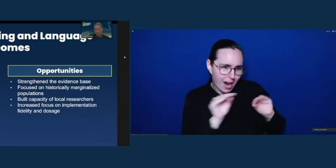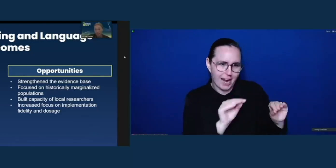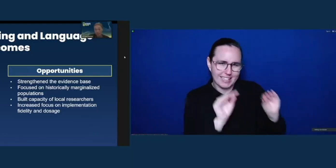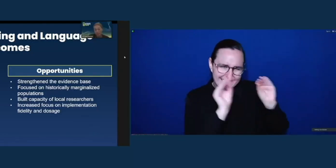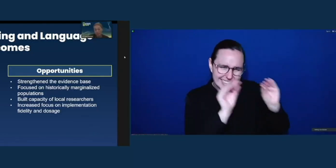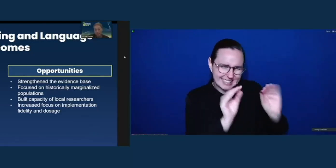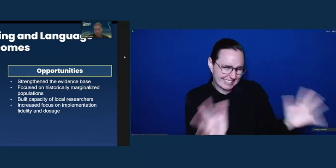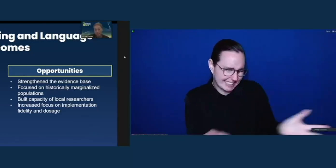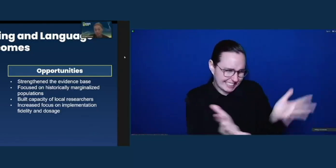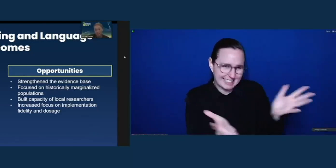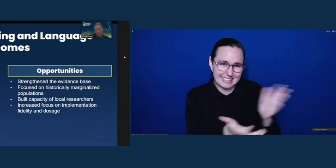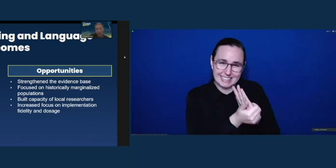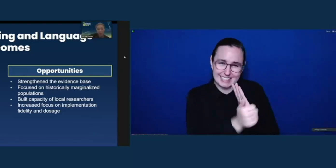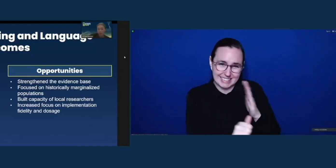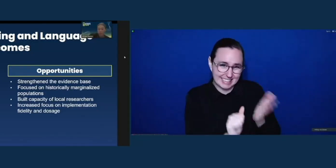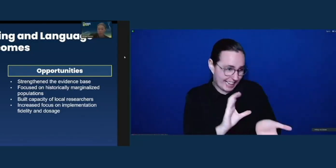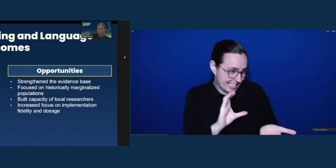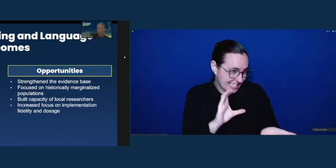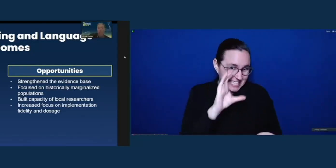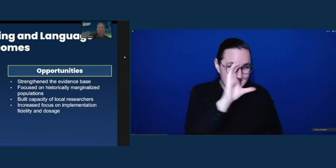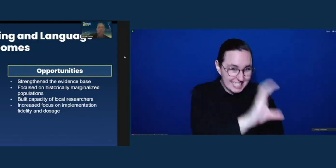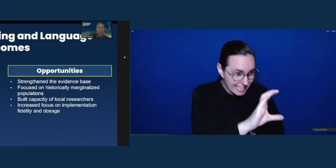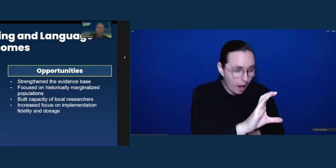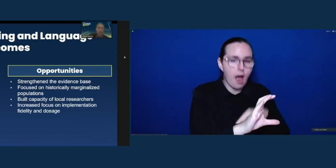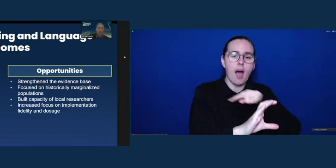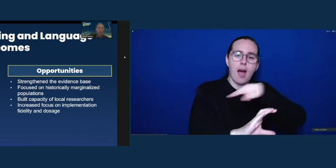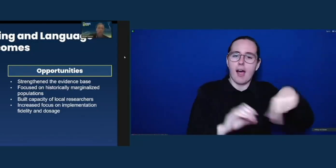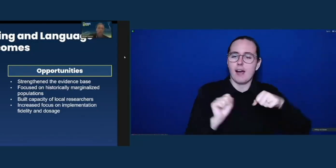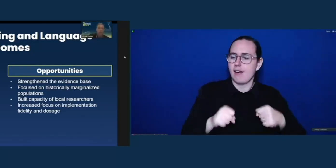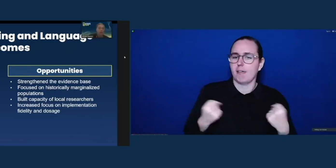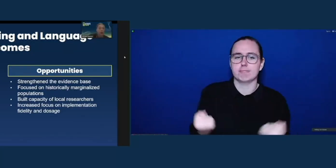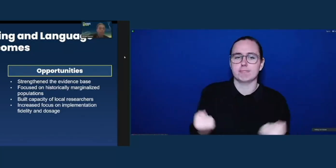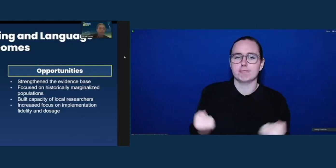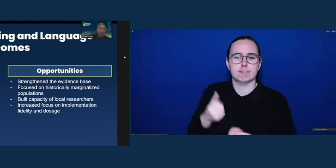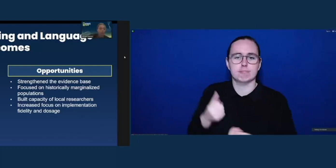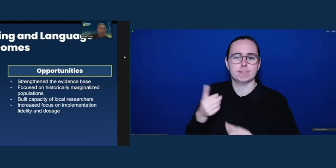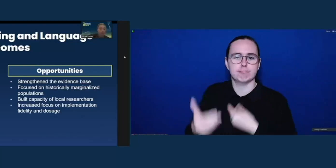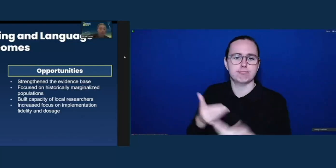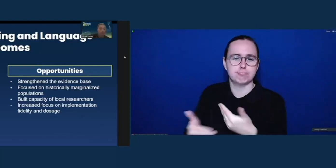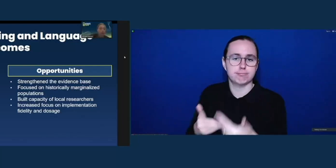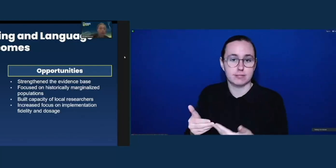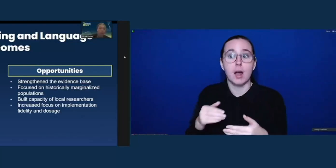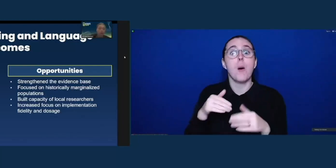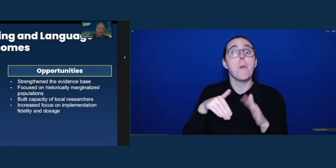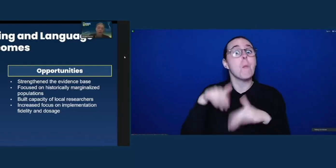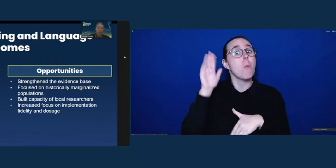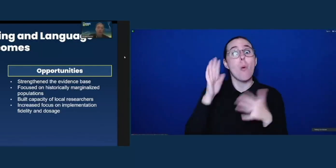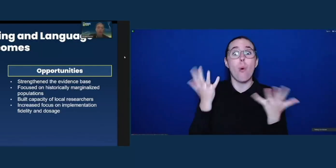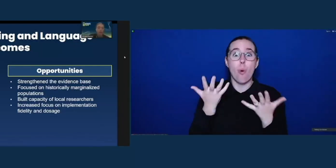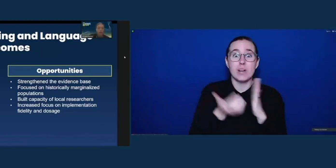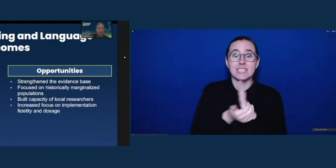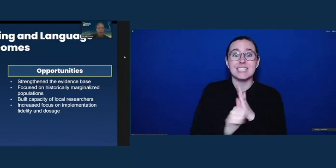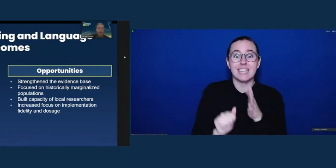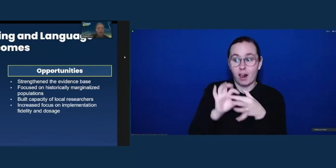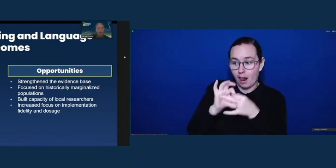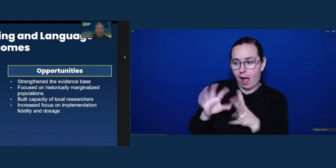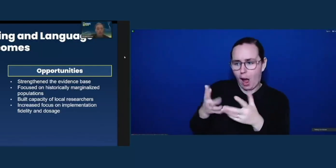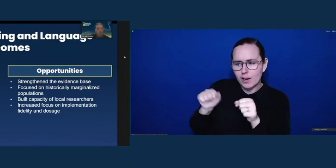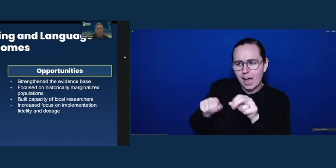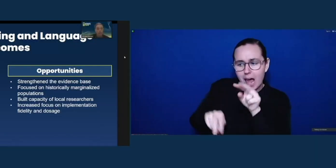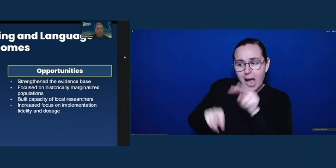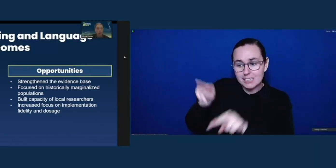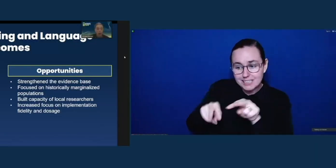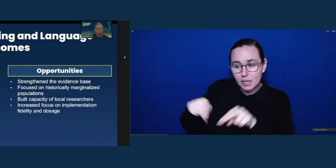specifically around how to assess learners with disabilities. You can see in the top photo, we have a group of